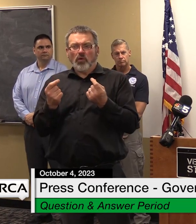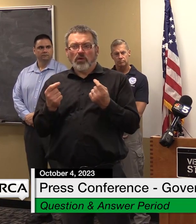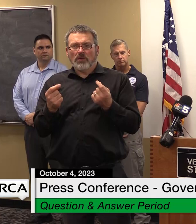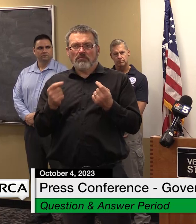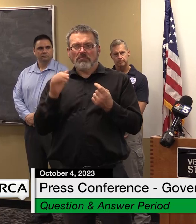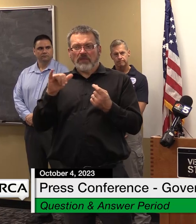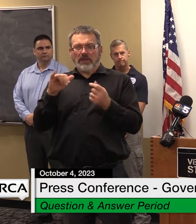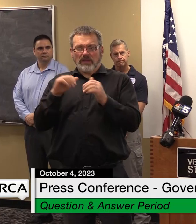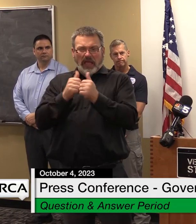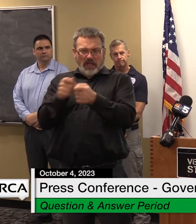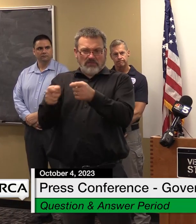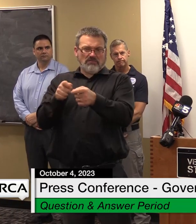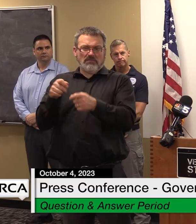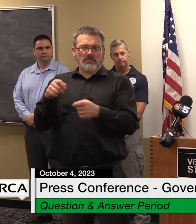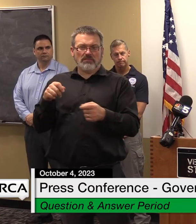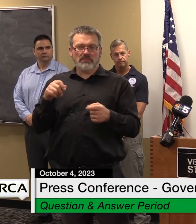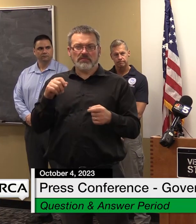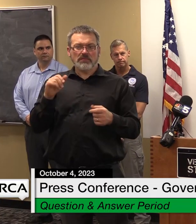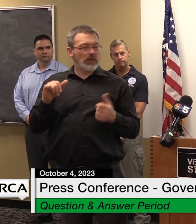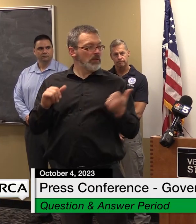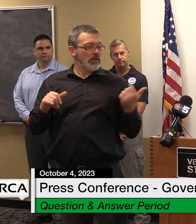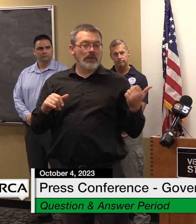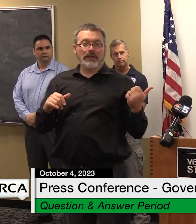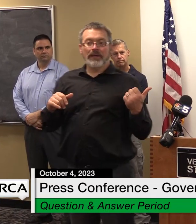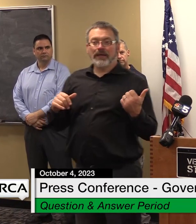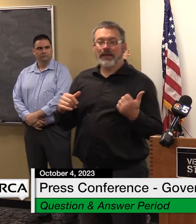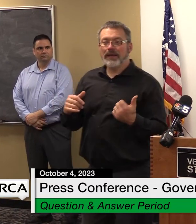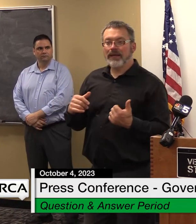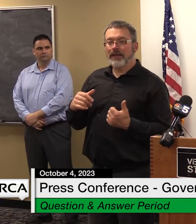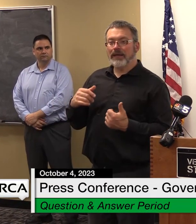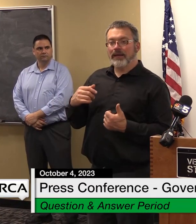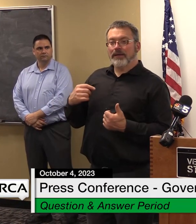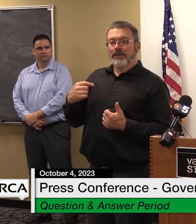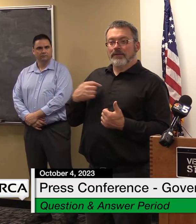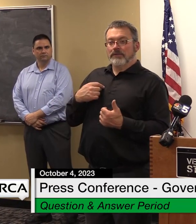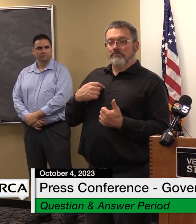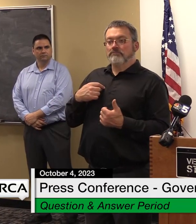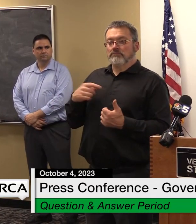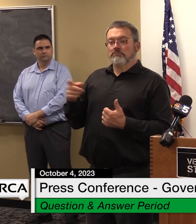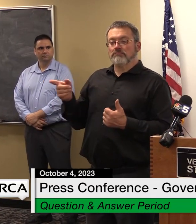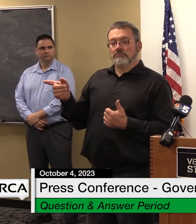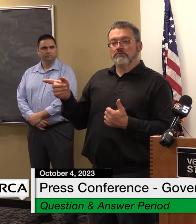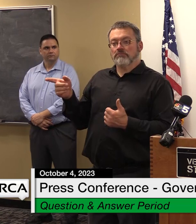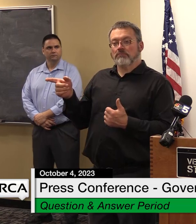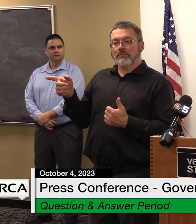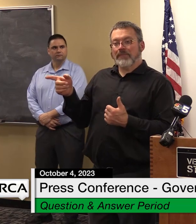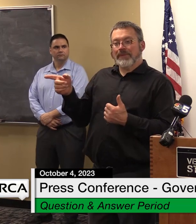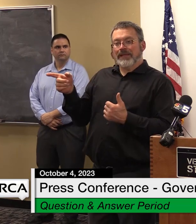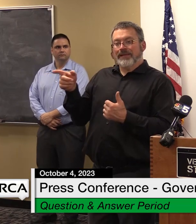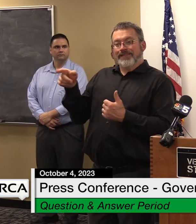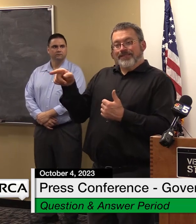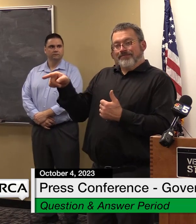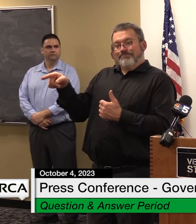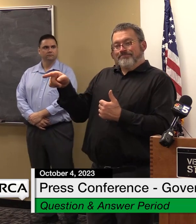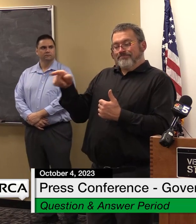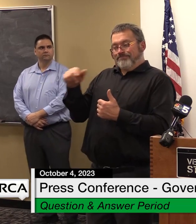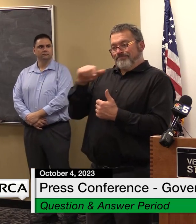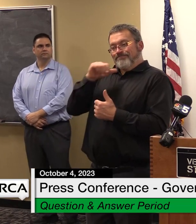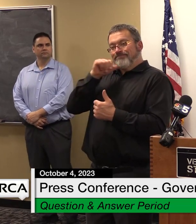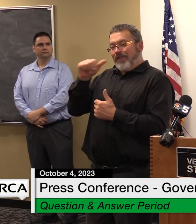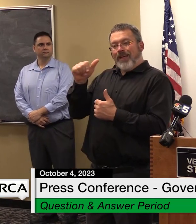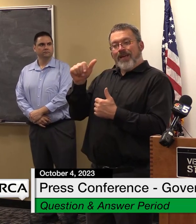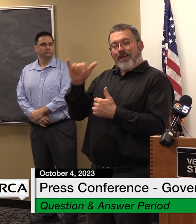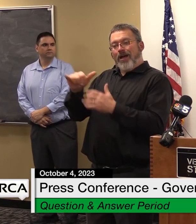well, I think his contention is that he doesn't fall under that jurisdiction. He's found another way,